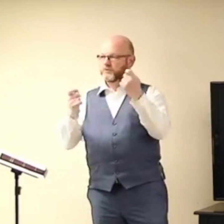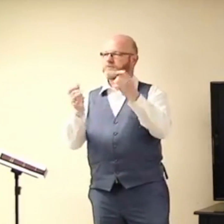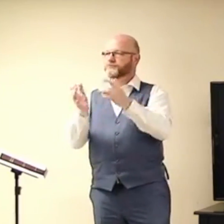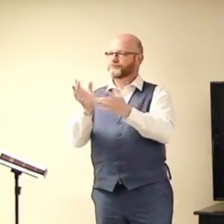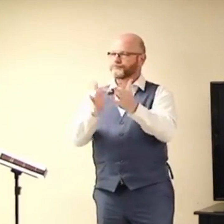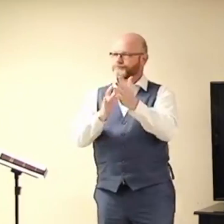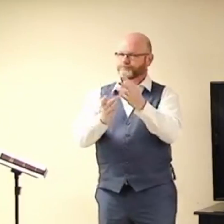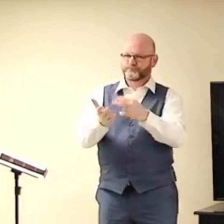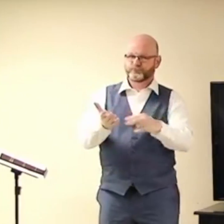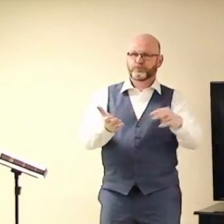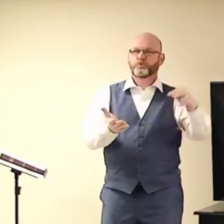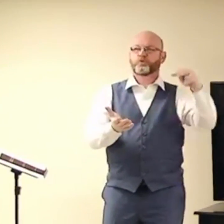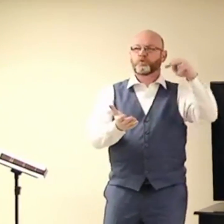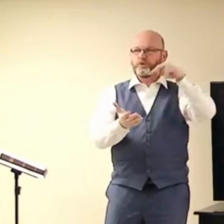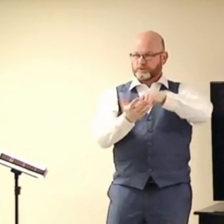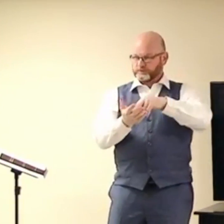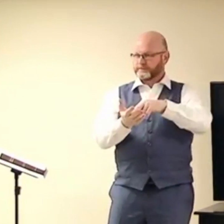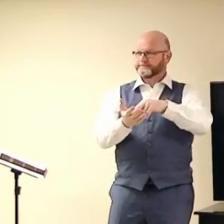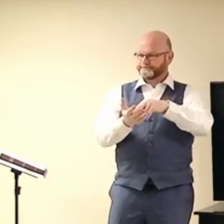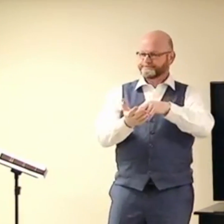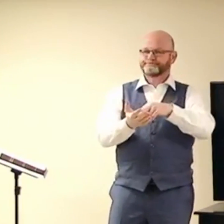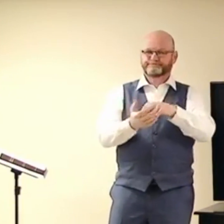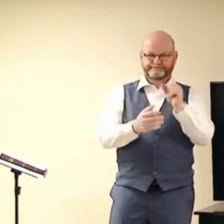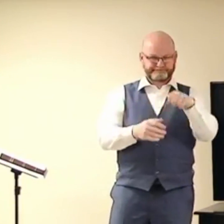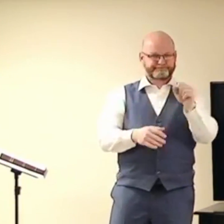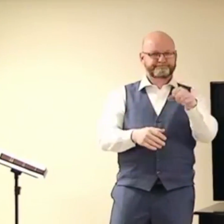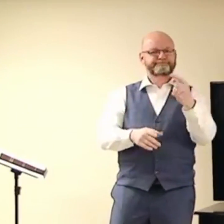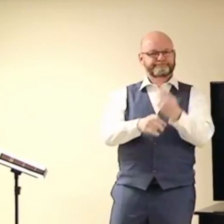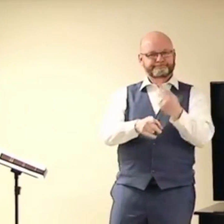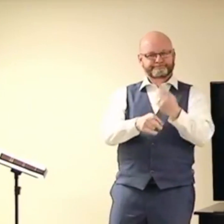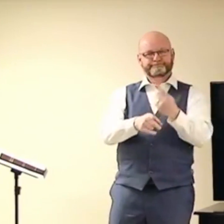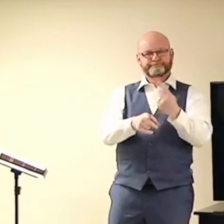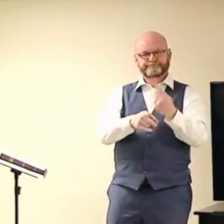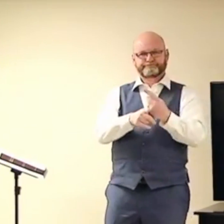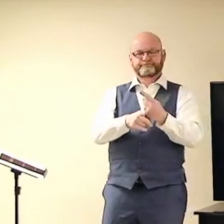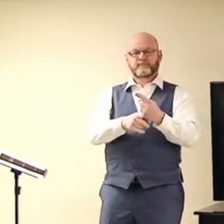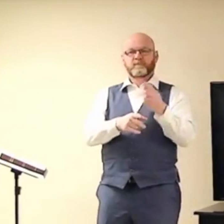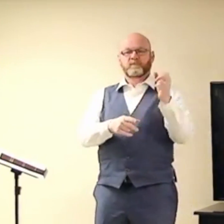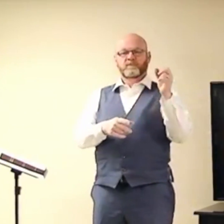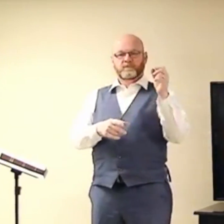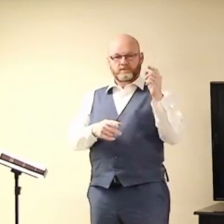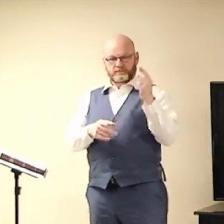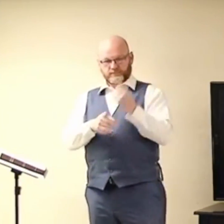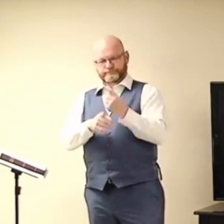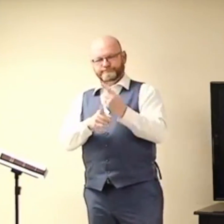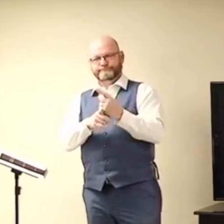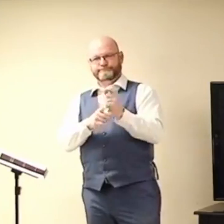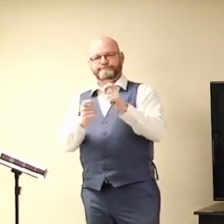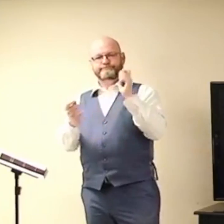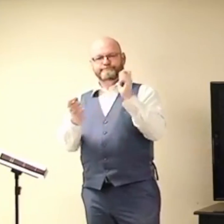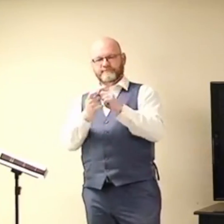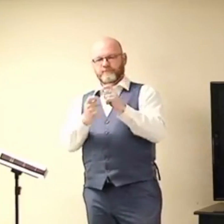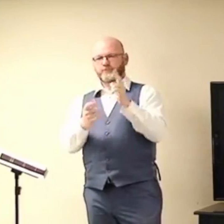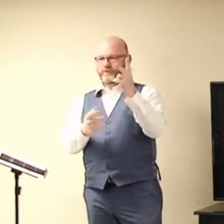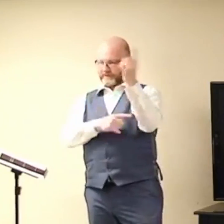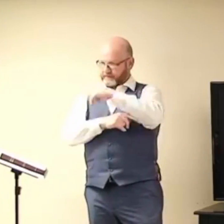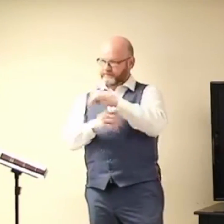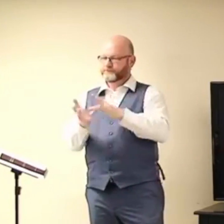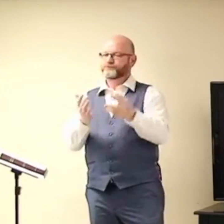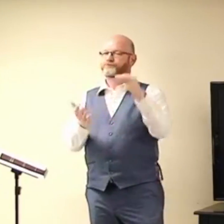And we celebrate that resurrection at Easter time. Right. He rose from the dead. He